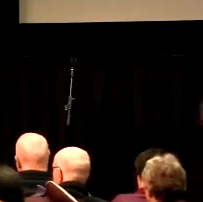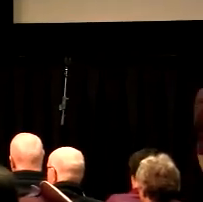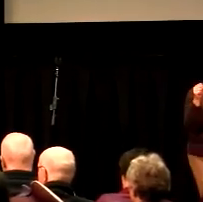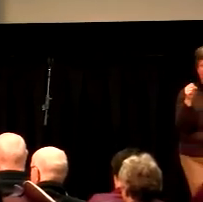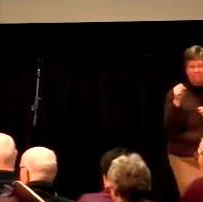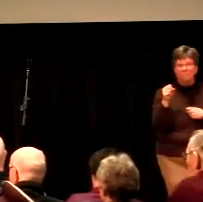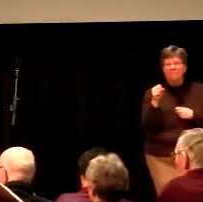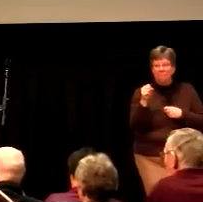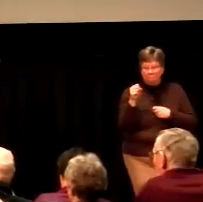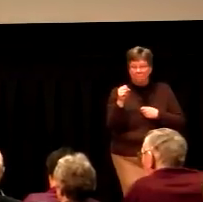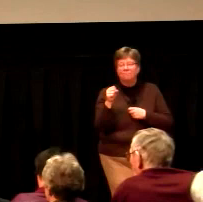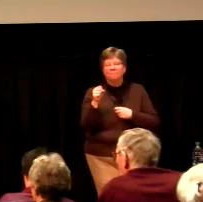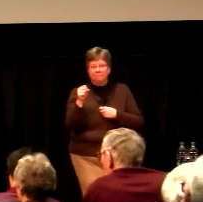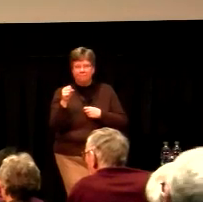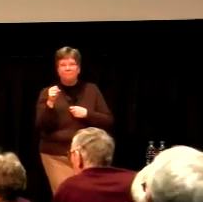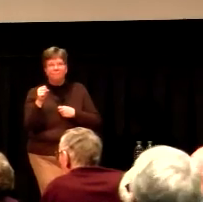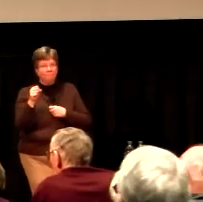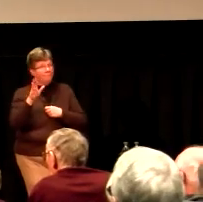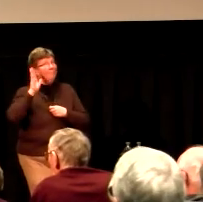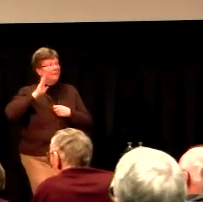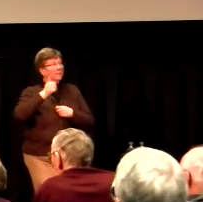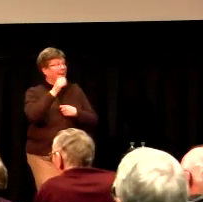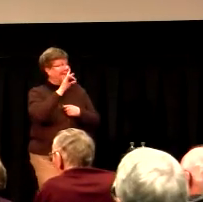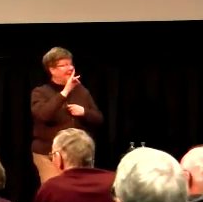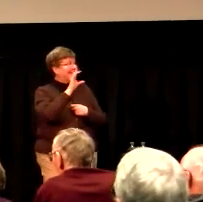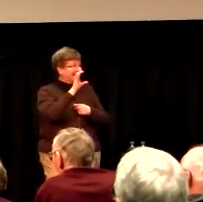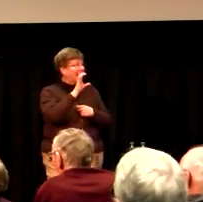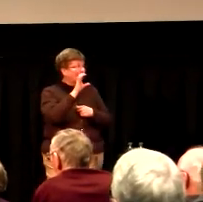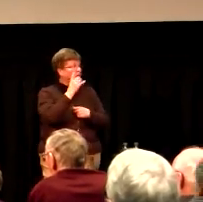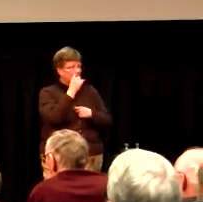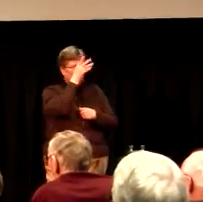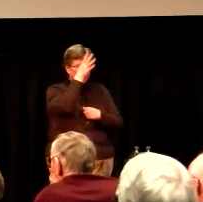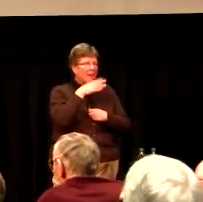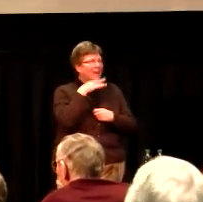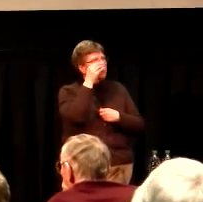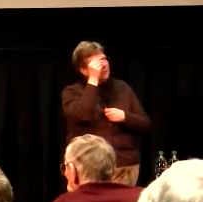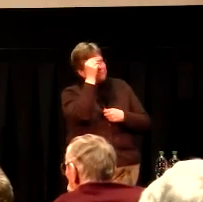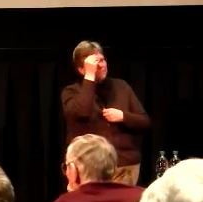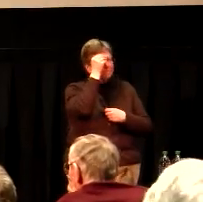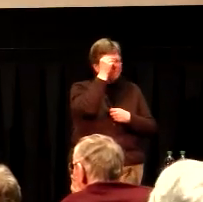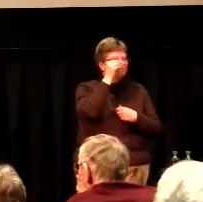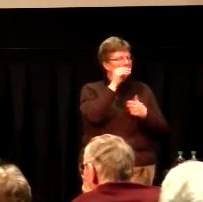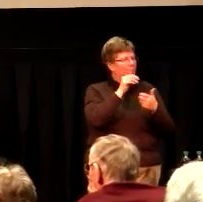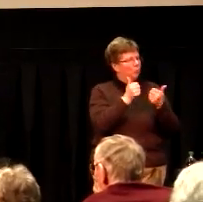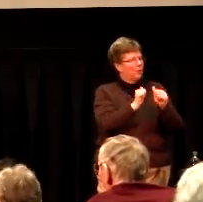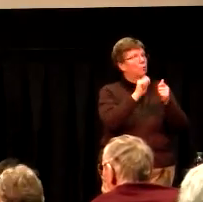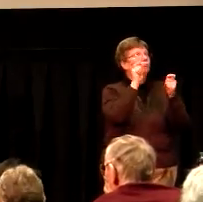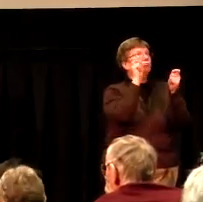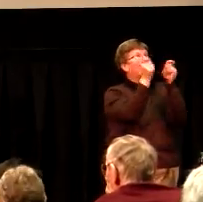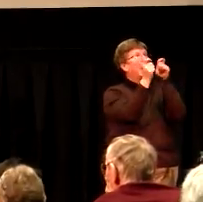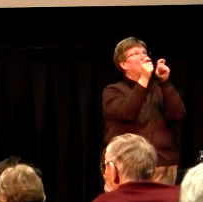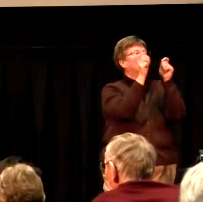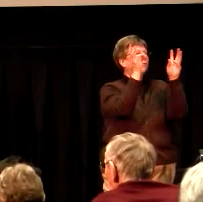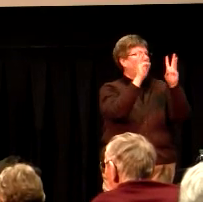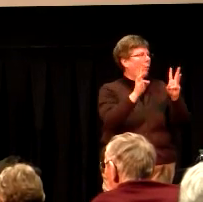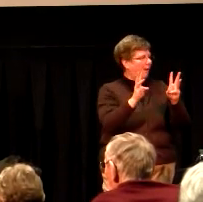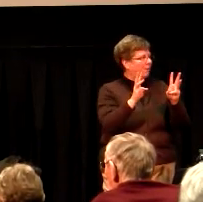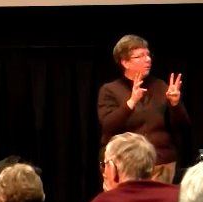Espy was proposing it back in the 1800s, and we actually do this.